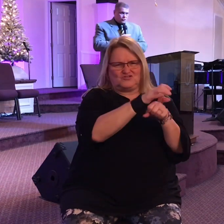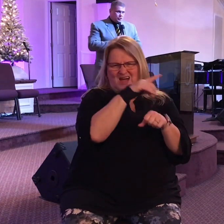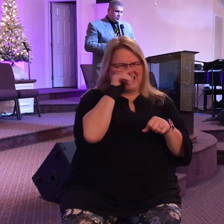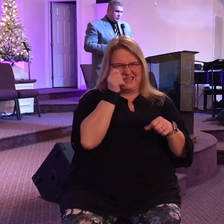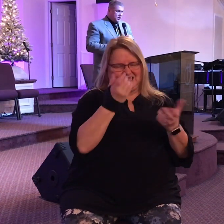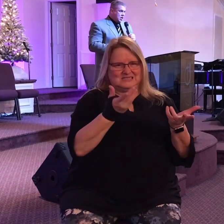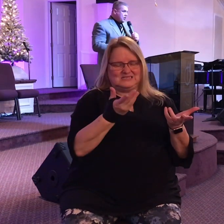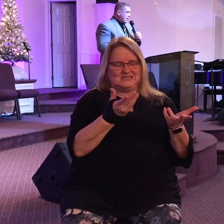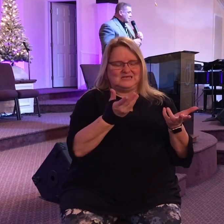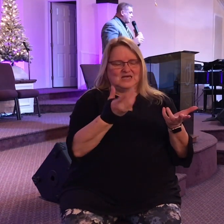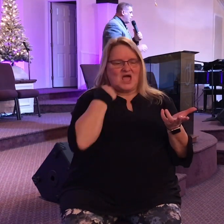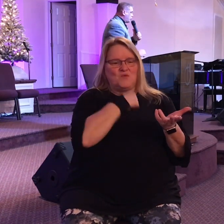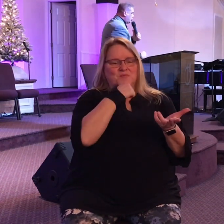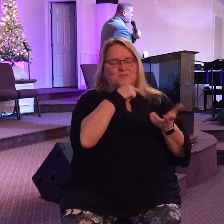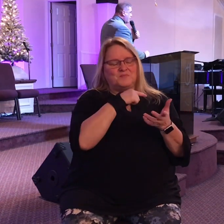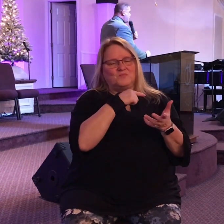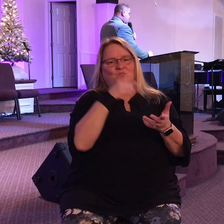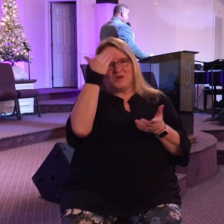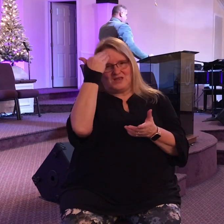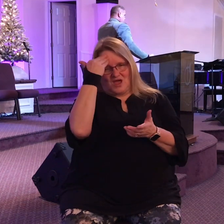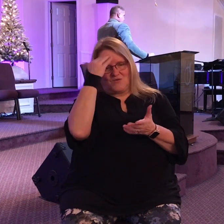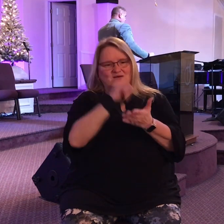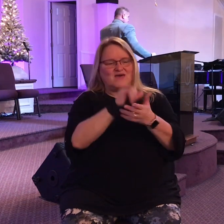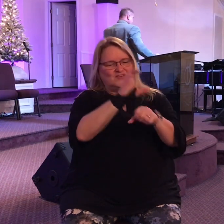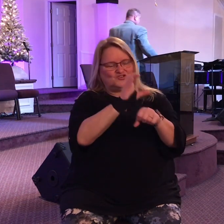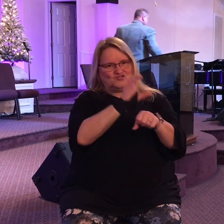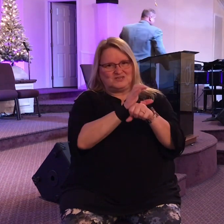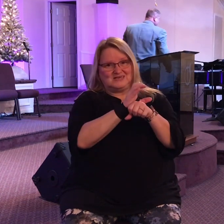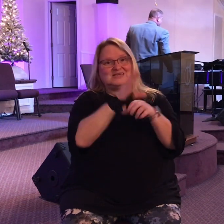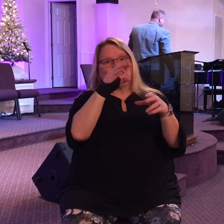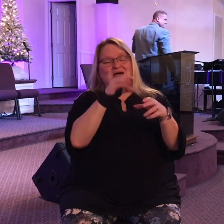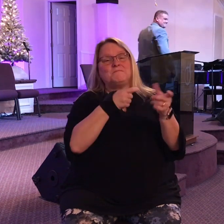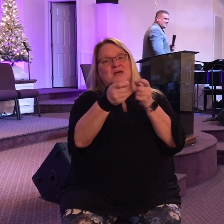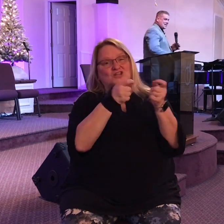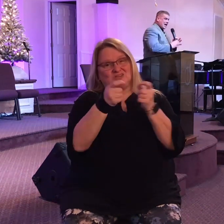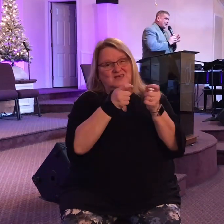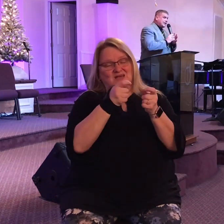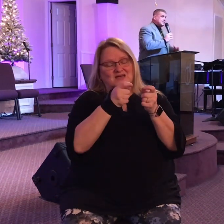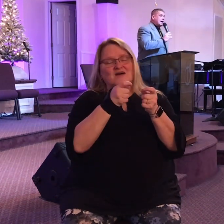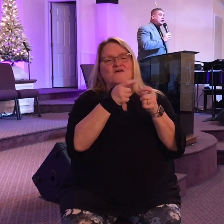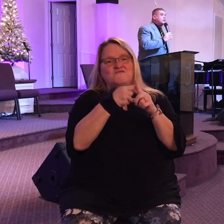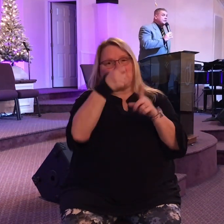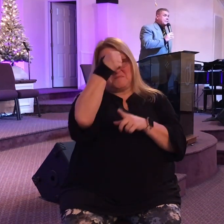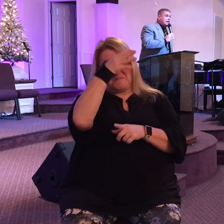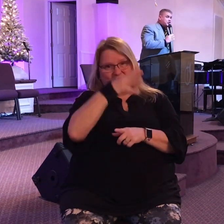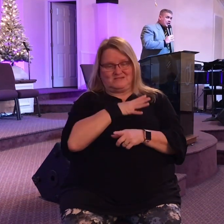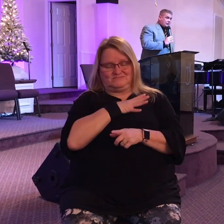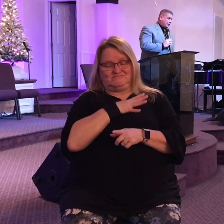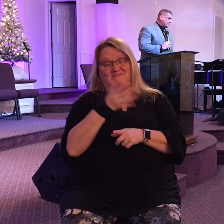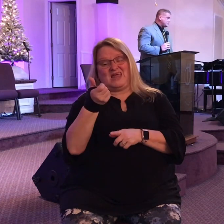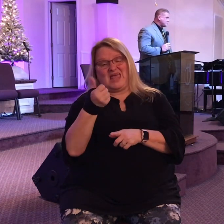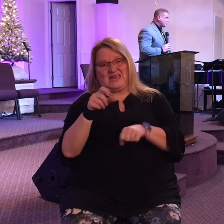the church that has been under human management for several thousand years. And anytime humans